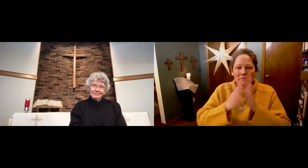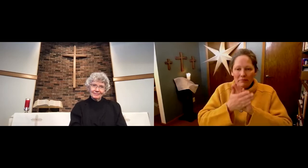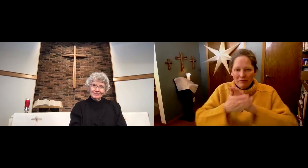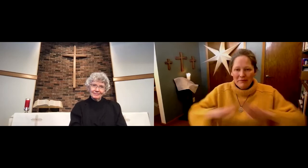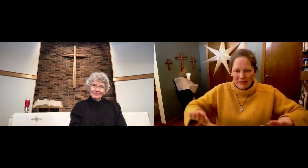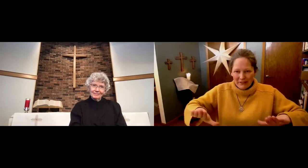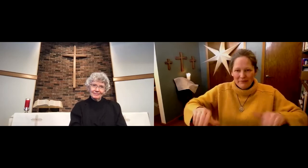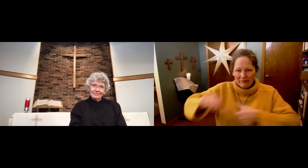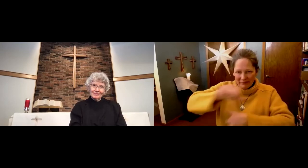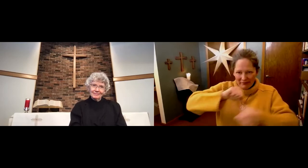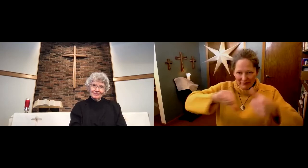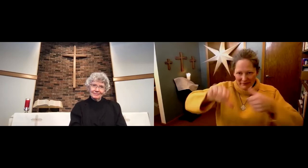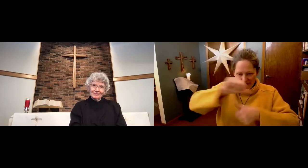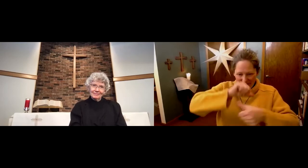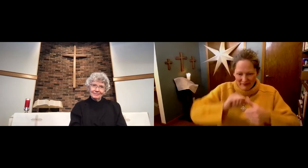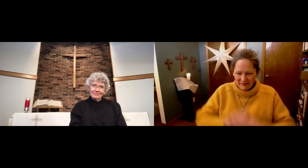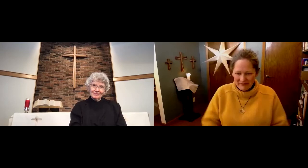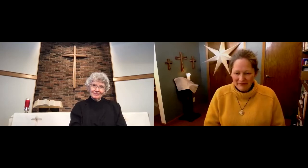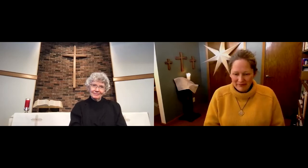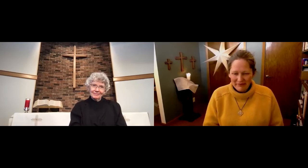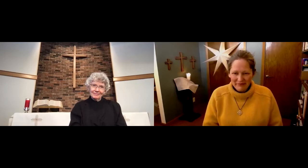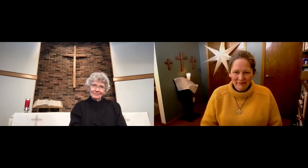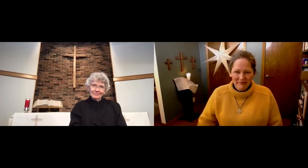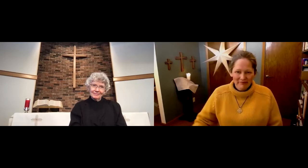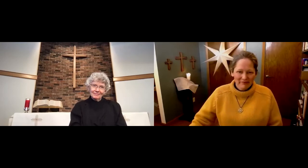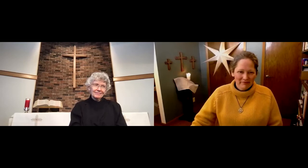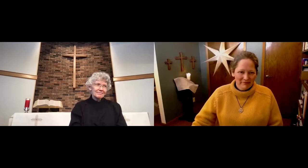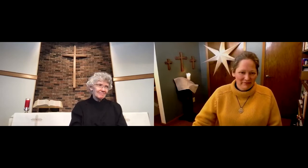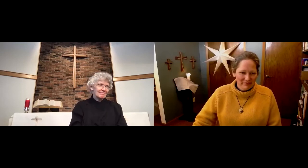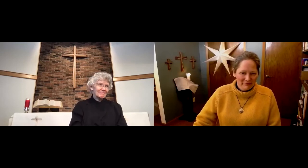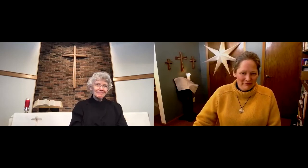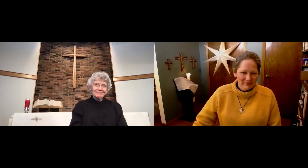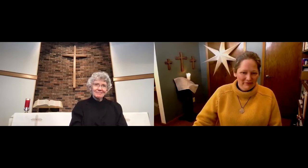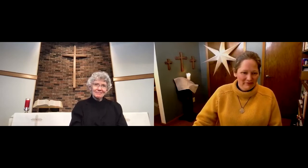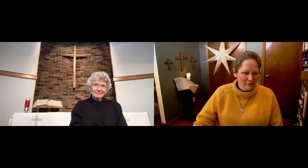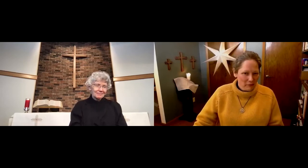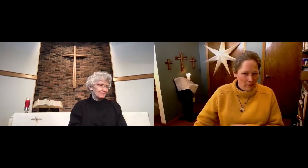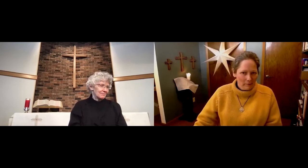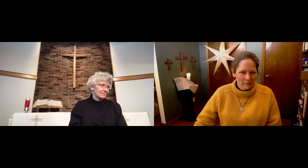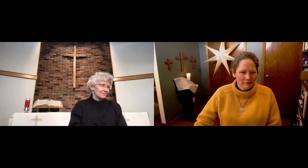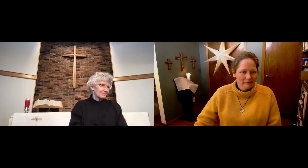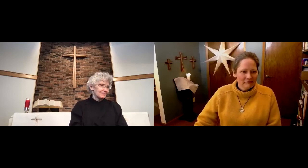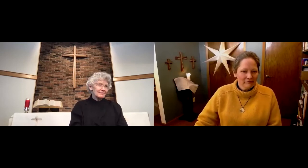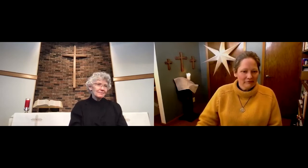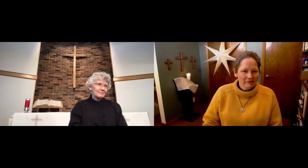But however you do it, take a few moments to share God's peace with one another.